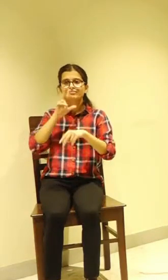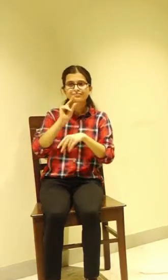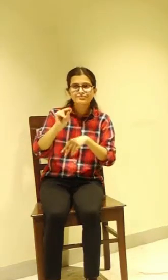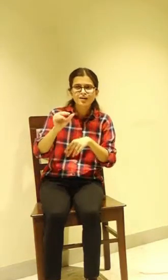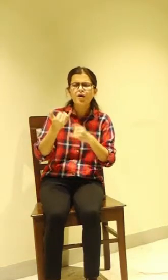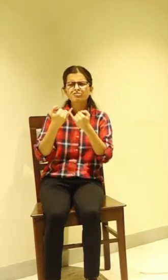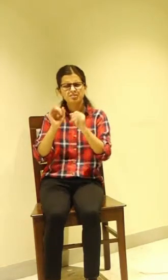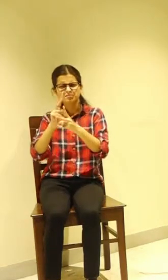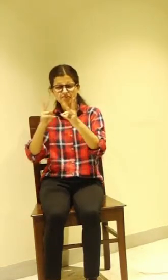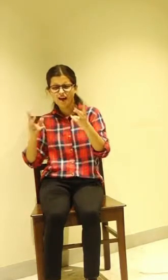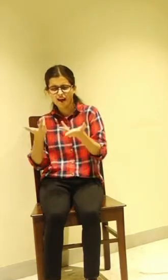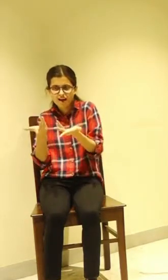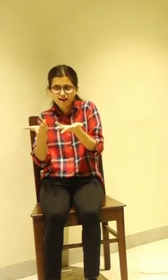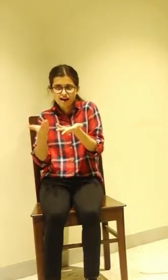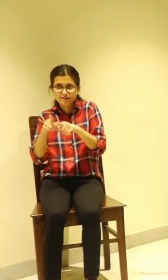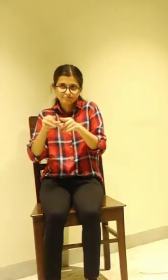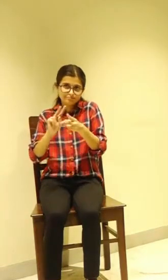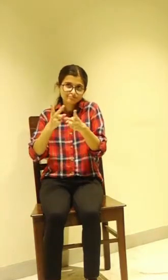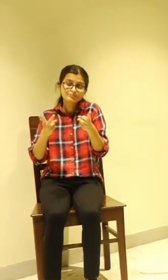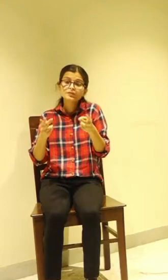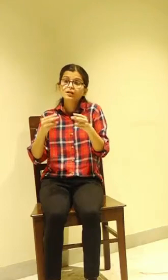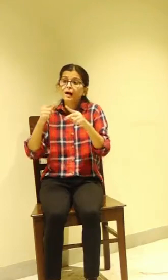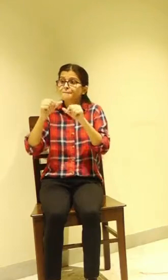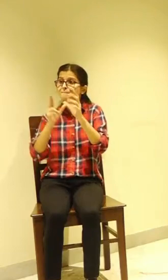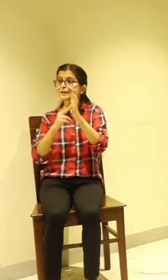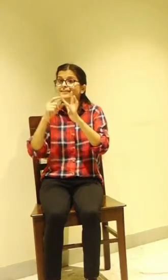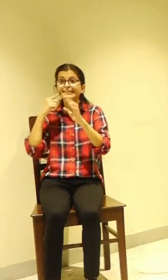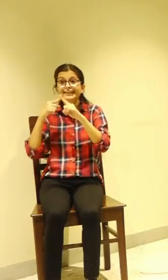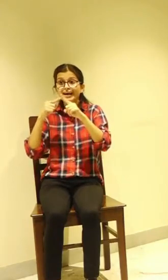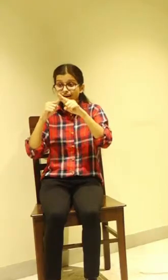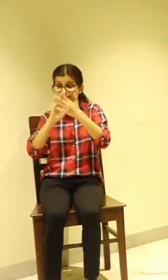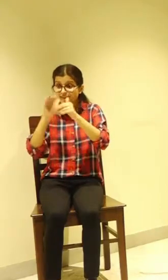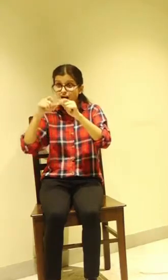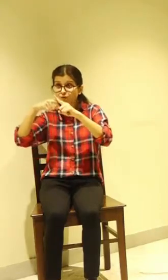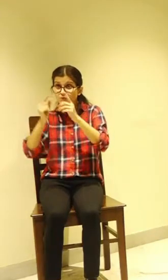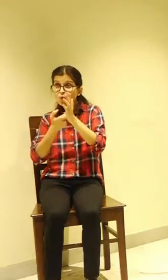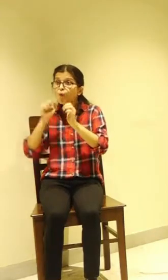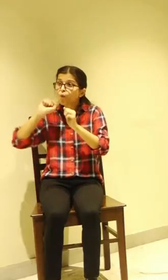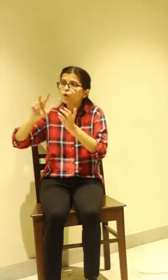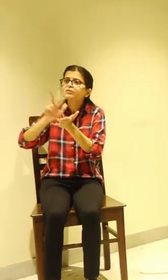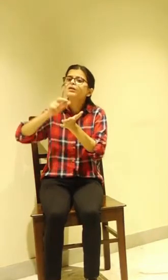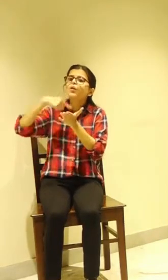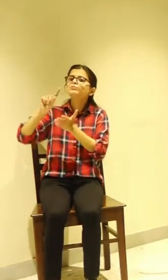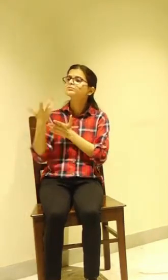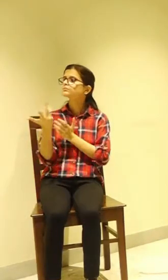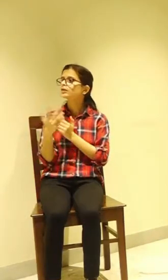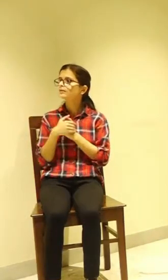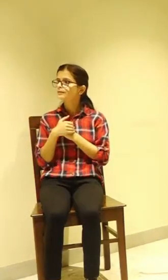association, etc. And Pandit Thakurdas Bhargava launched a trenchant attack